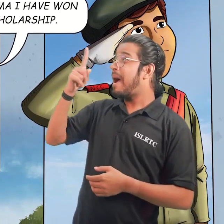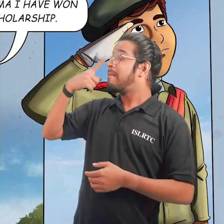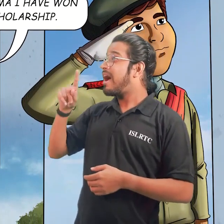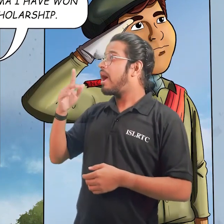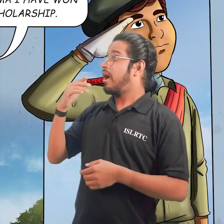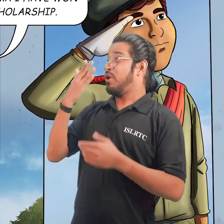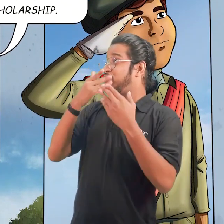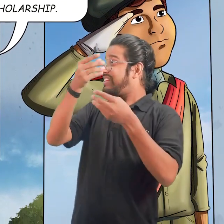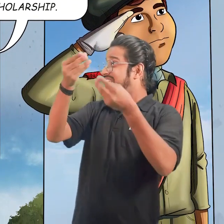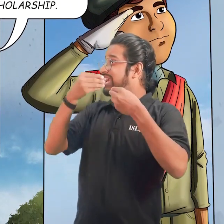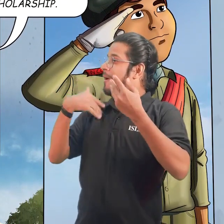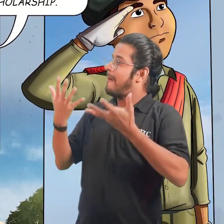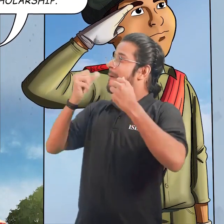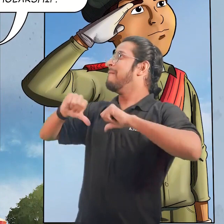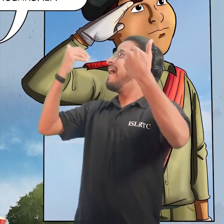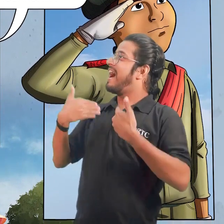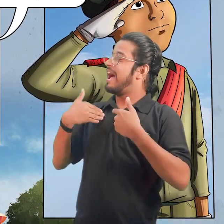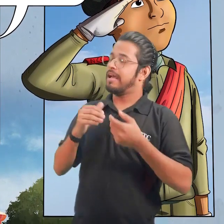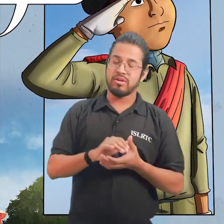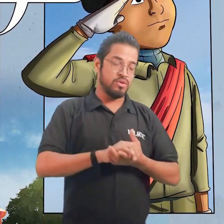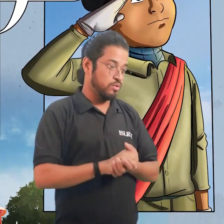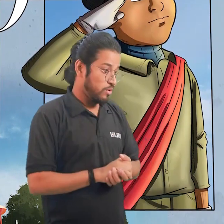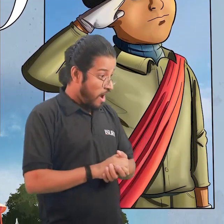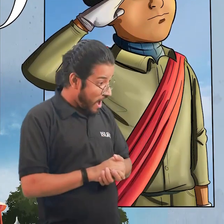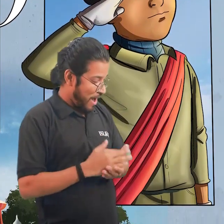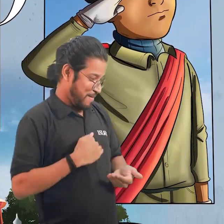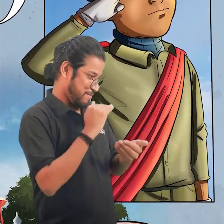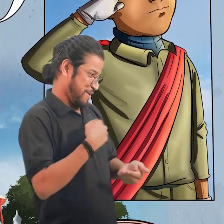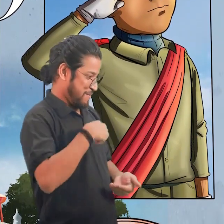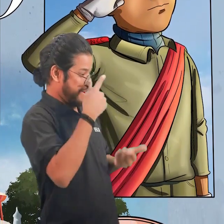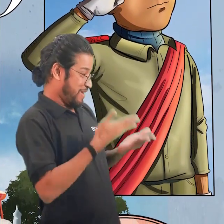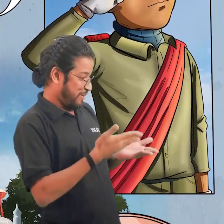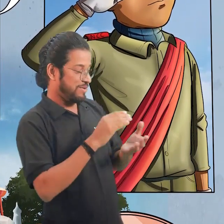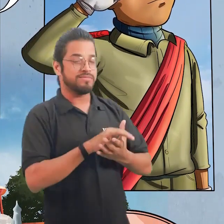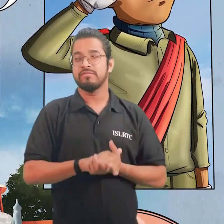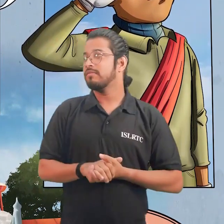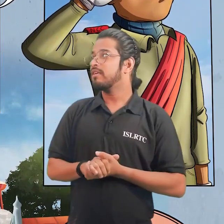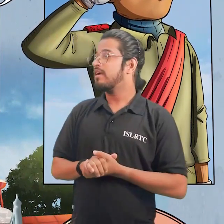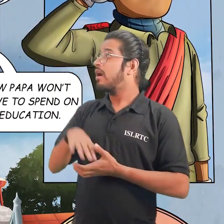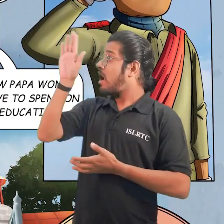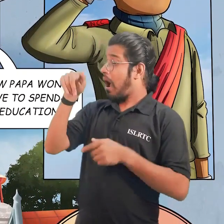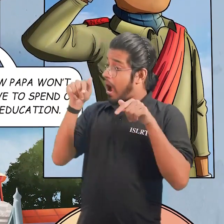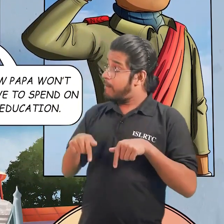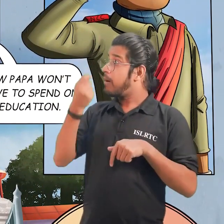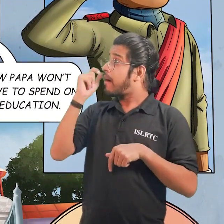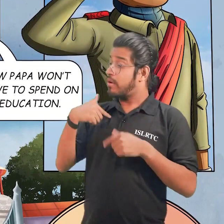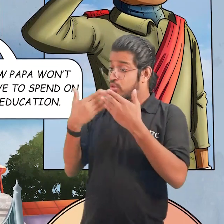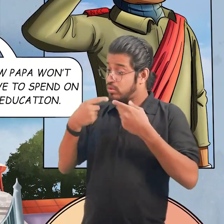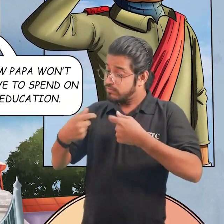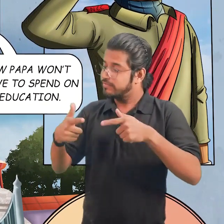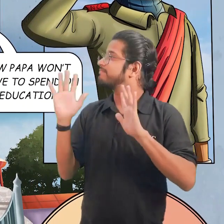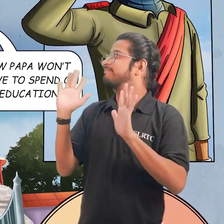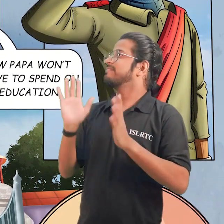Ma, I have won a scholarship. I am so proud of you, my son. Now Papa won't